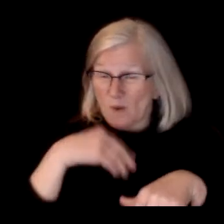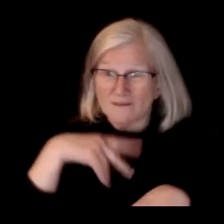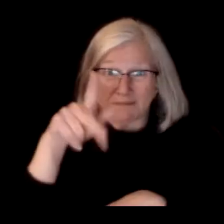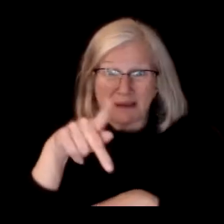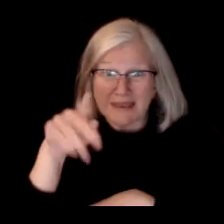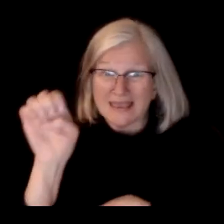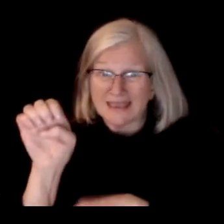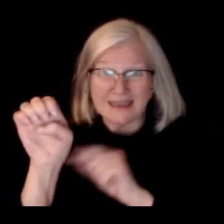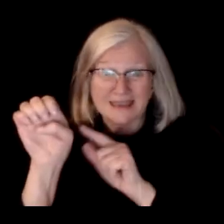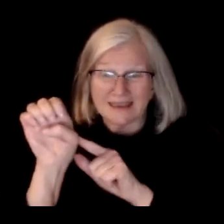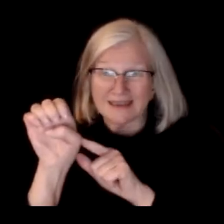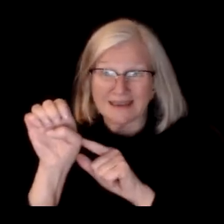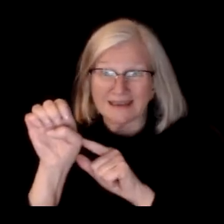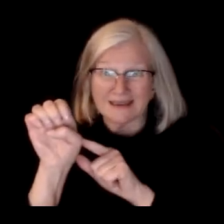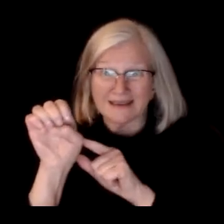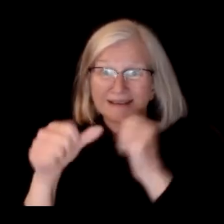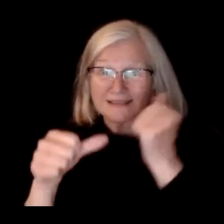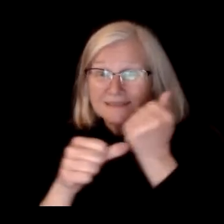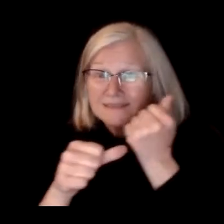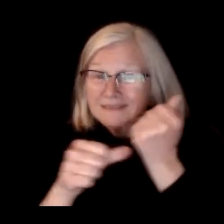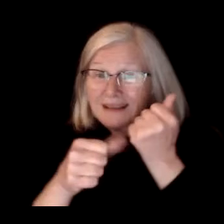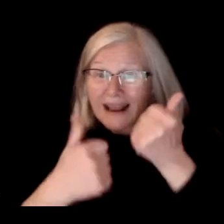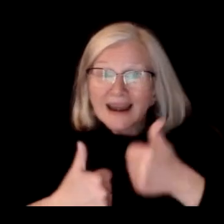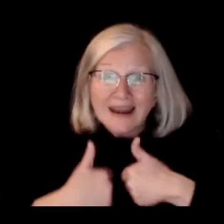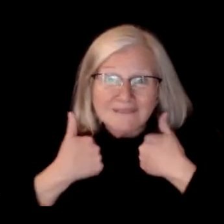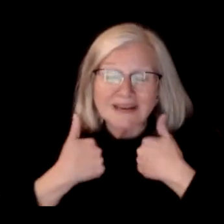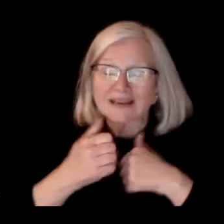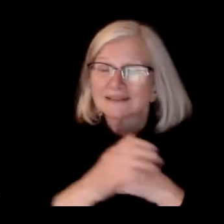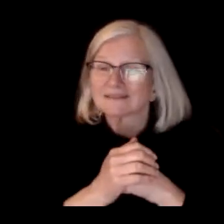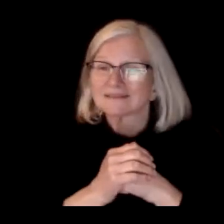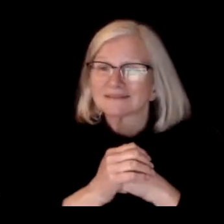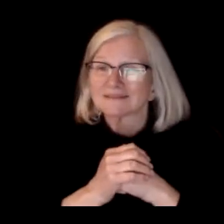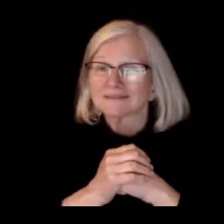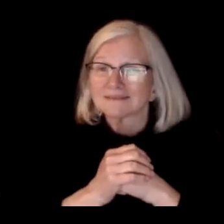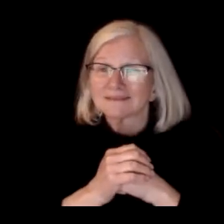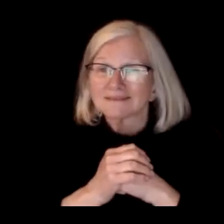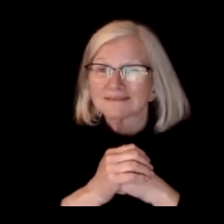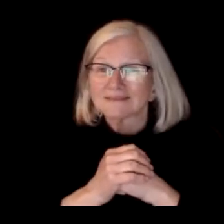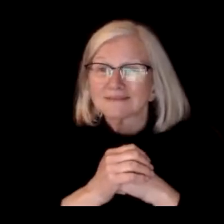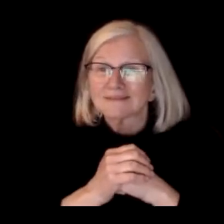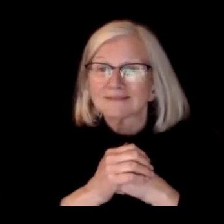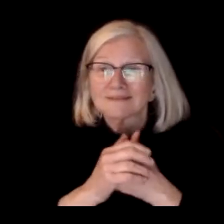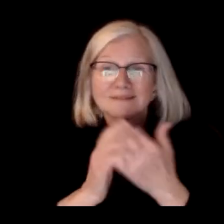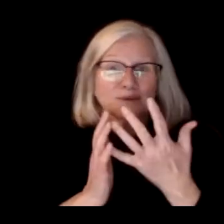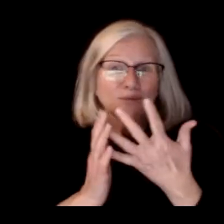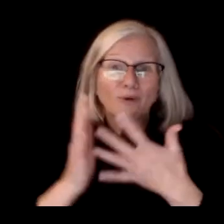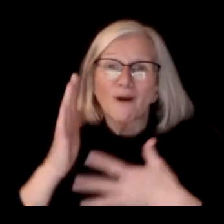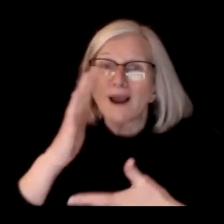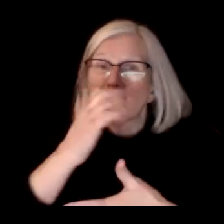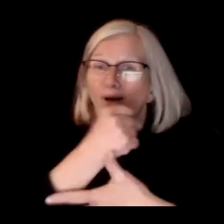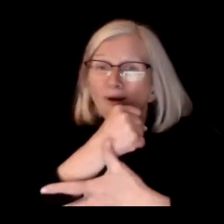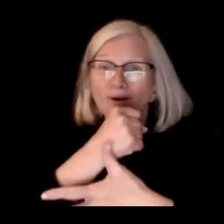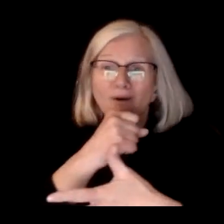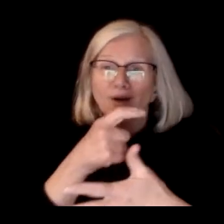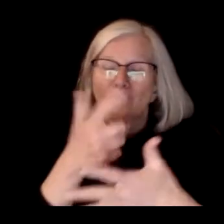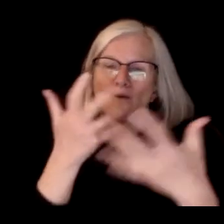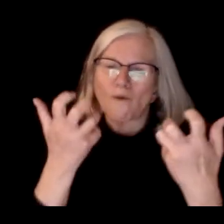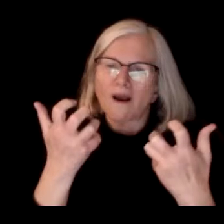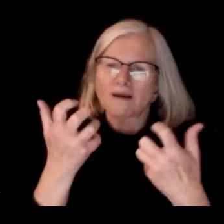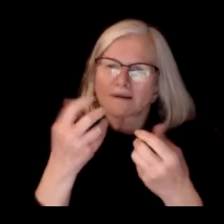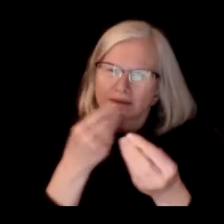it's our priority is to get to all of the congregate care populations